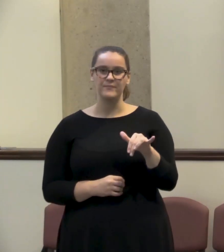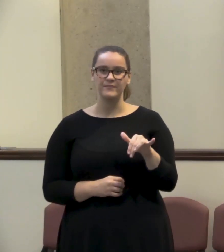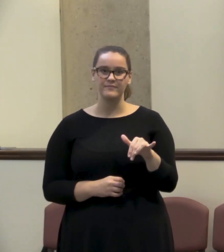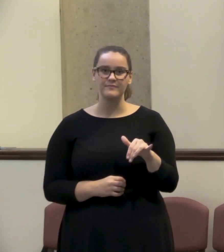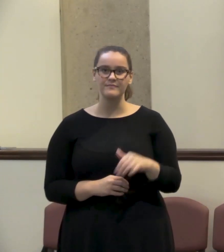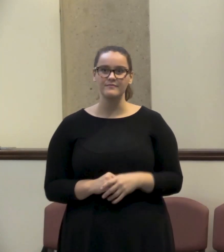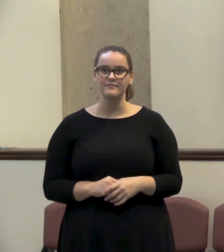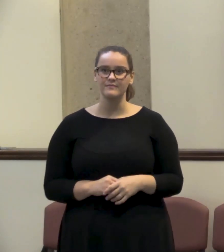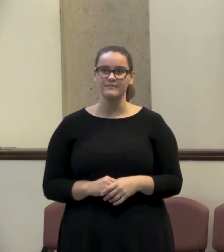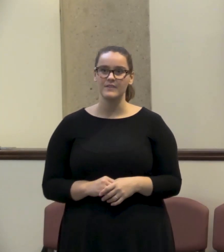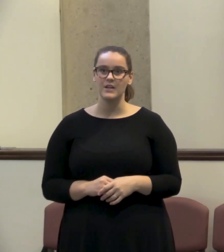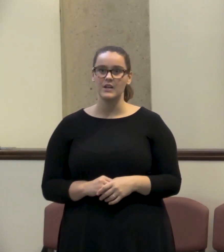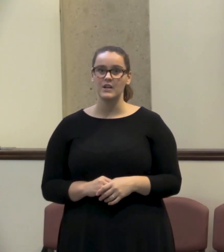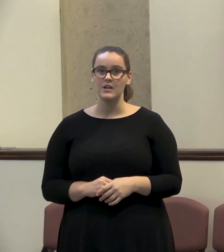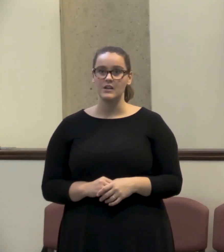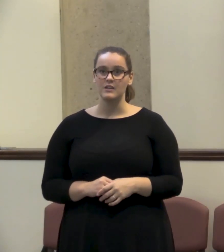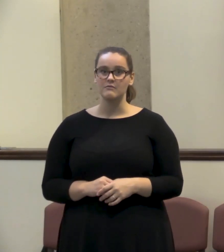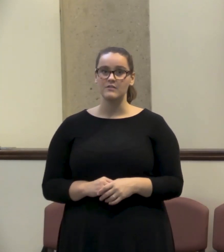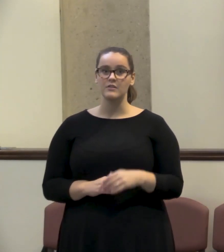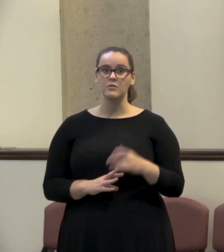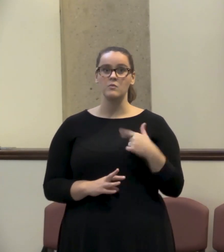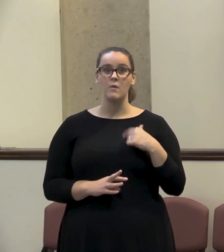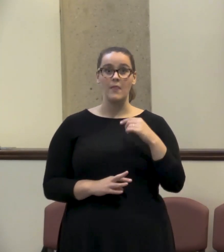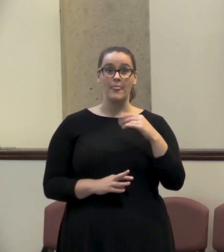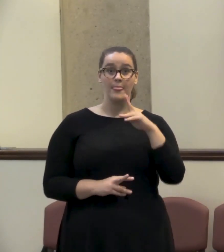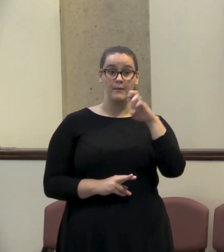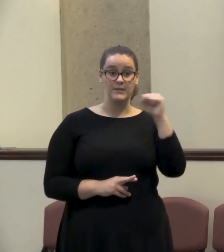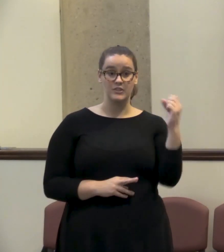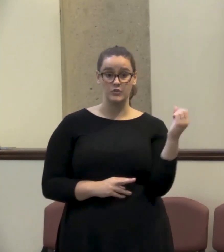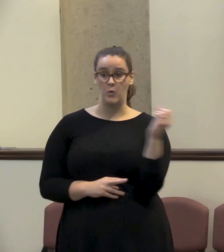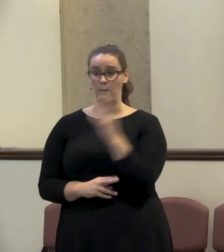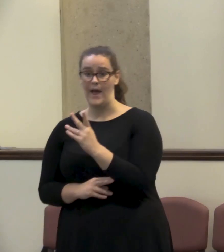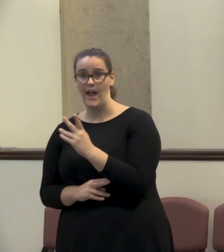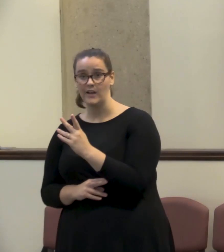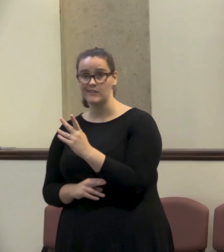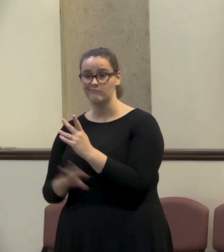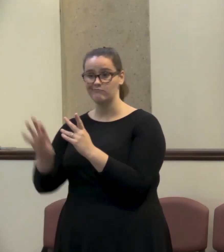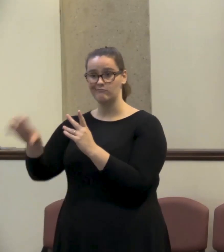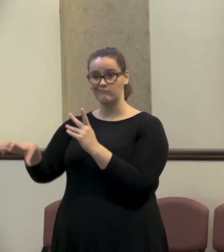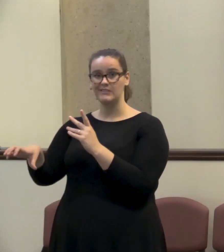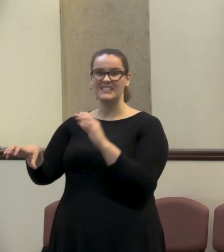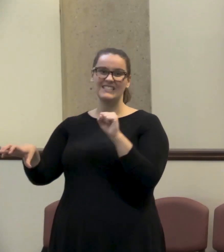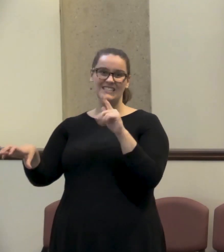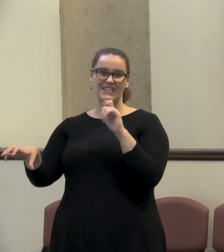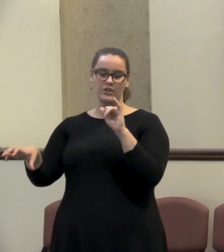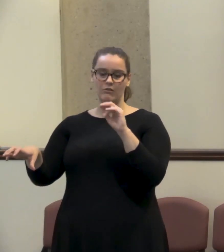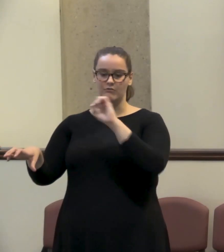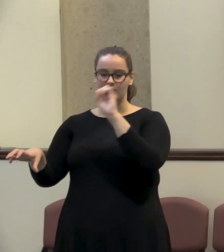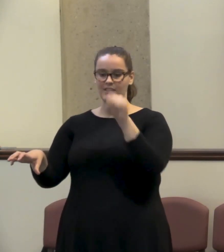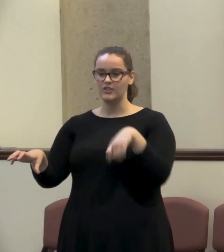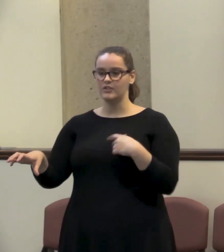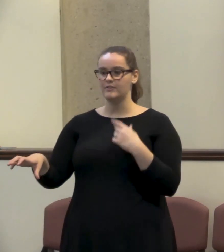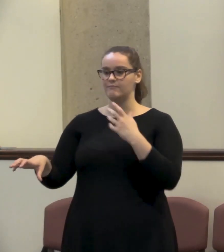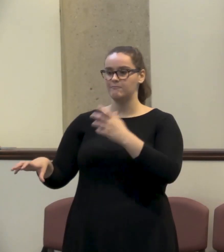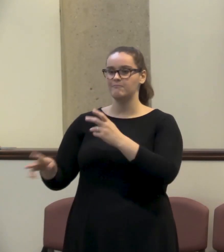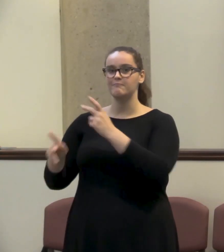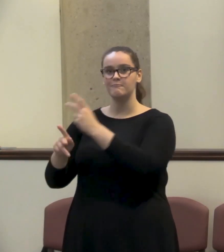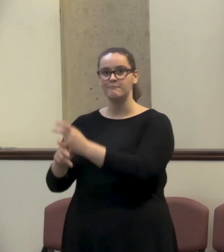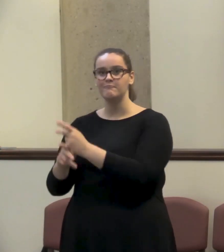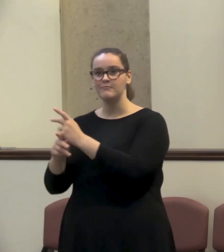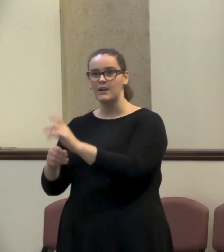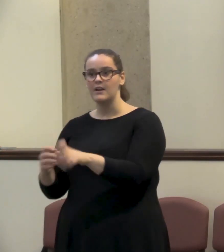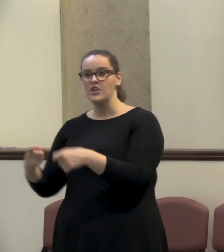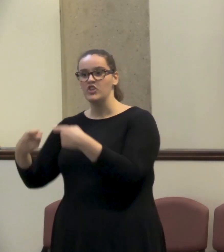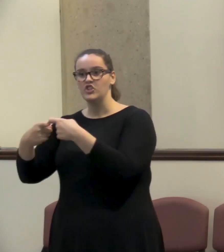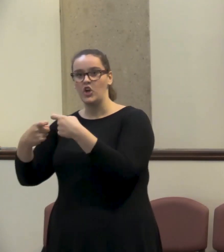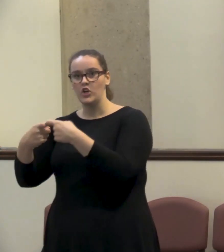sleep, to put them to sleep next to electric chargers that have been charged up during the day by the sun, stored in batteries, and then put into